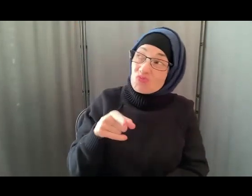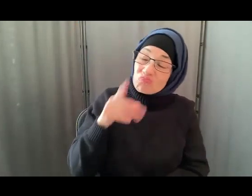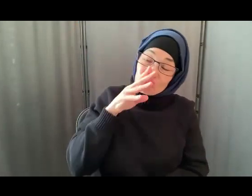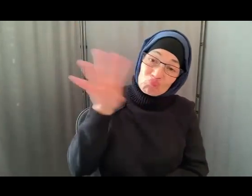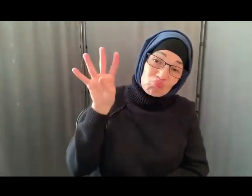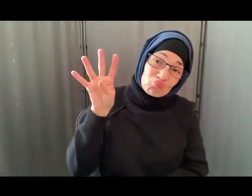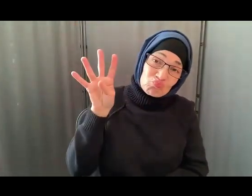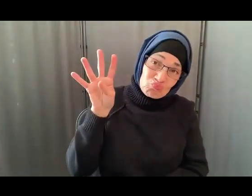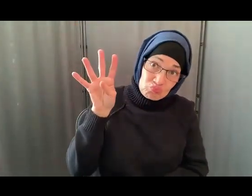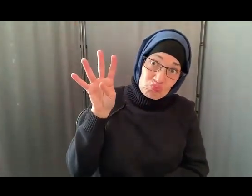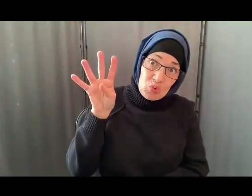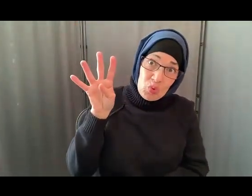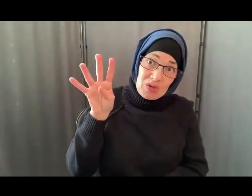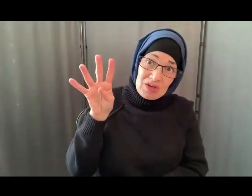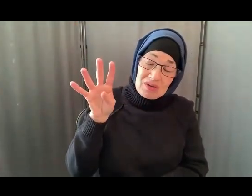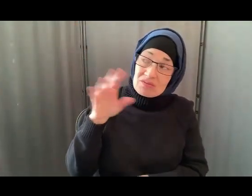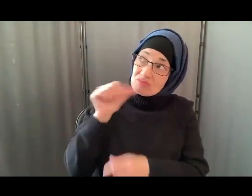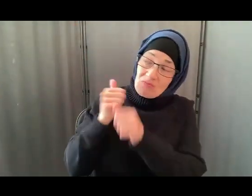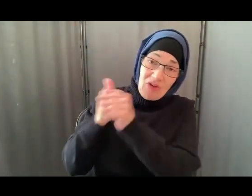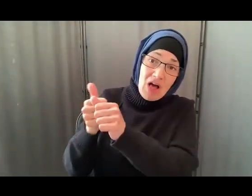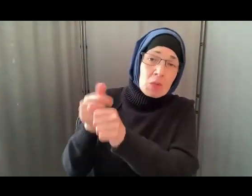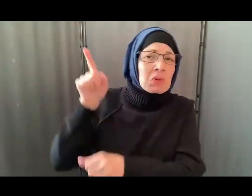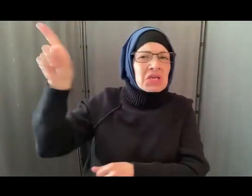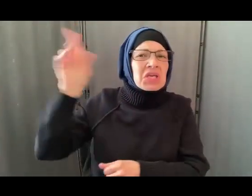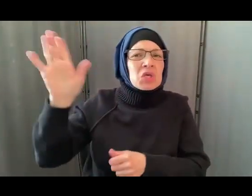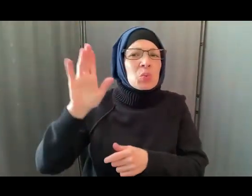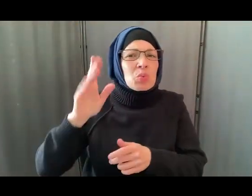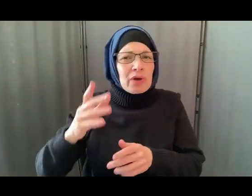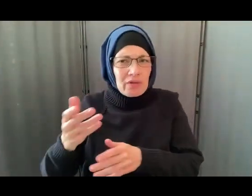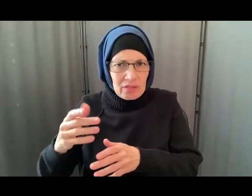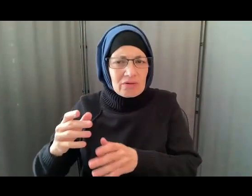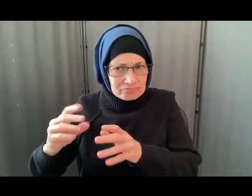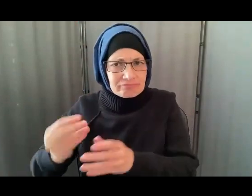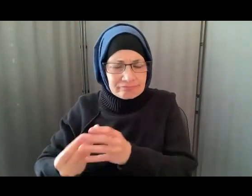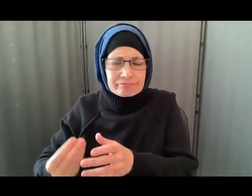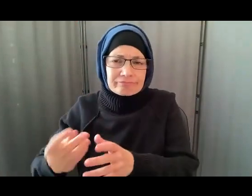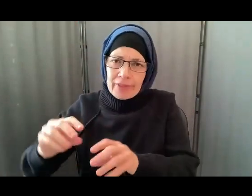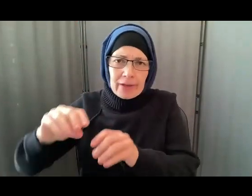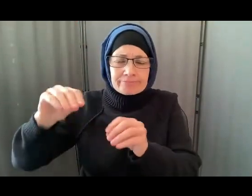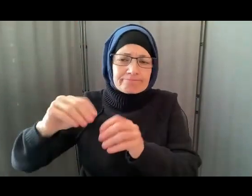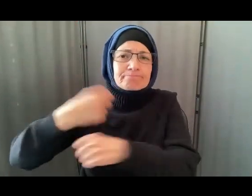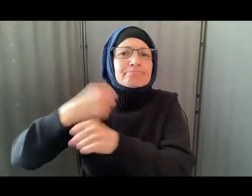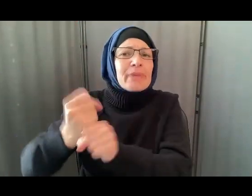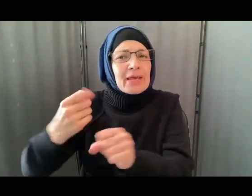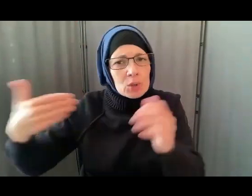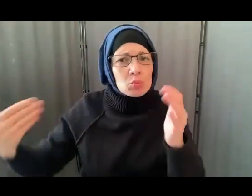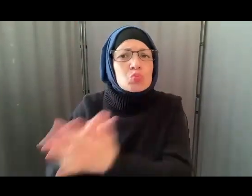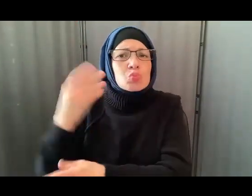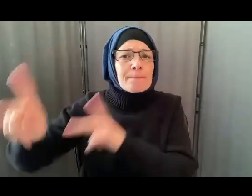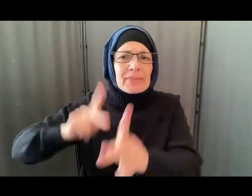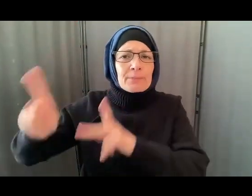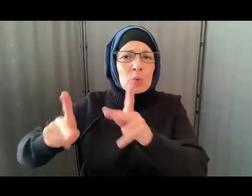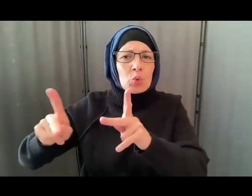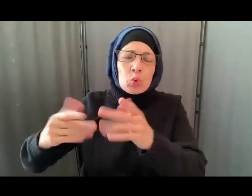yourself. And they will not be, they would not be like you, which means they will not be